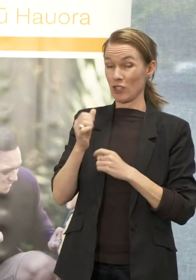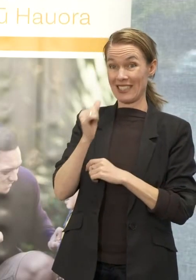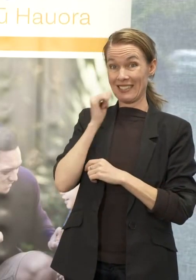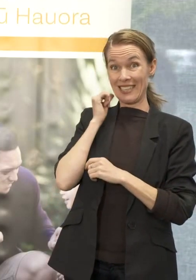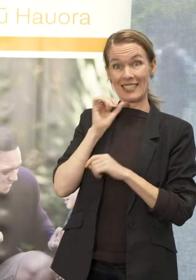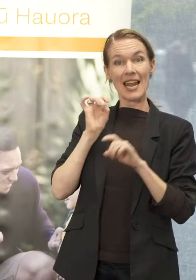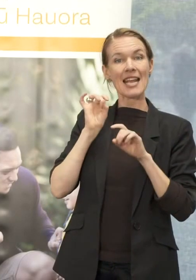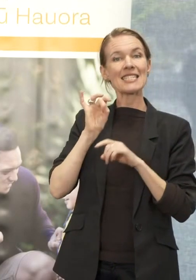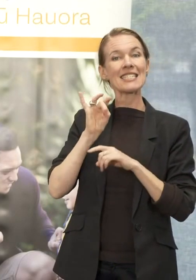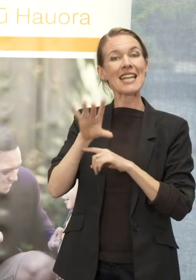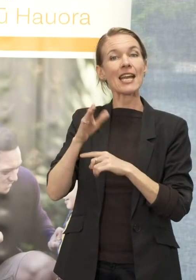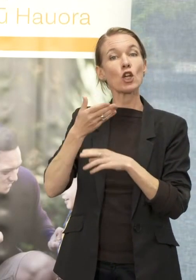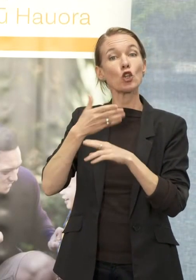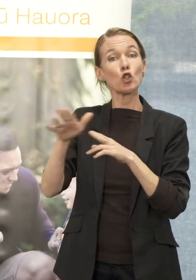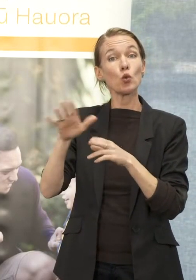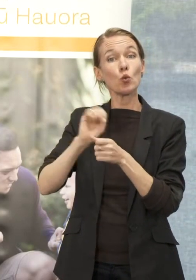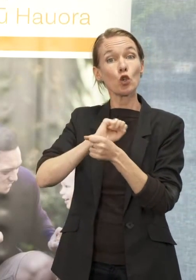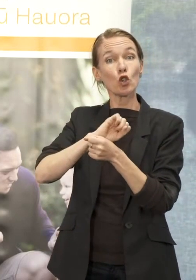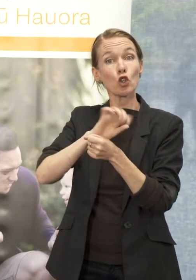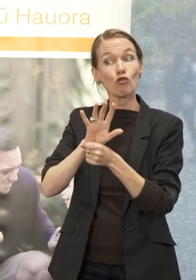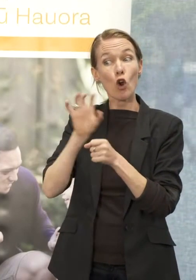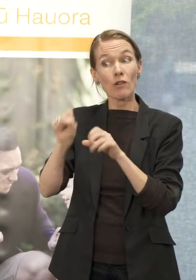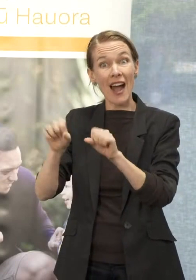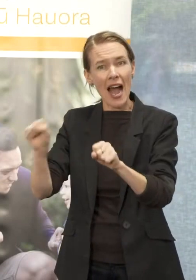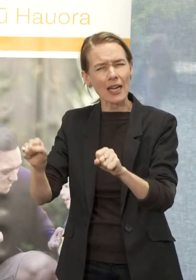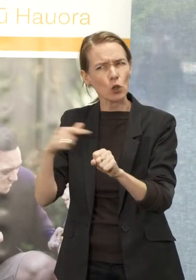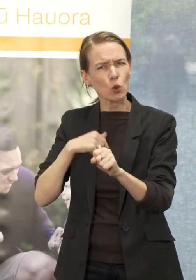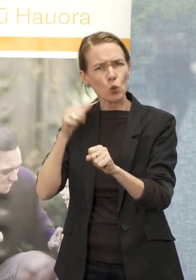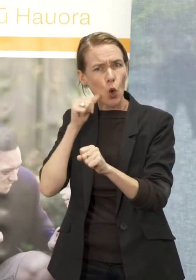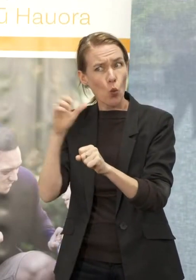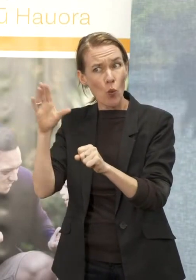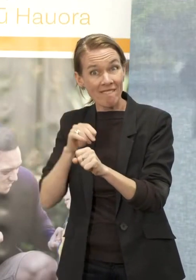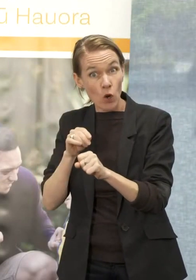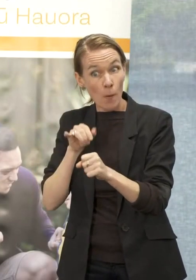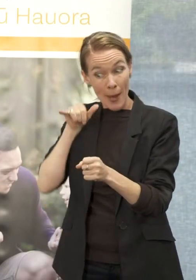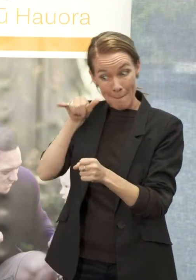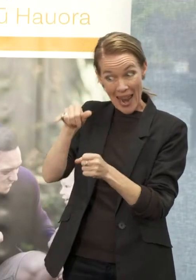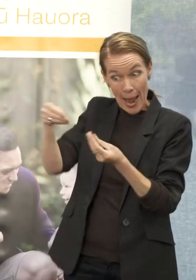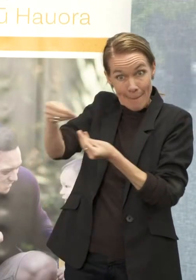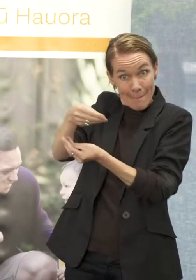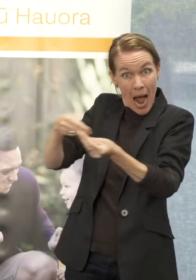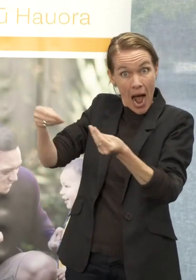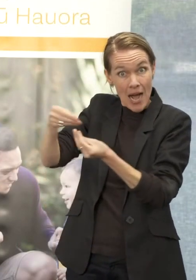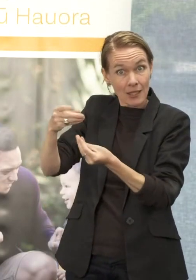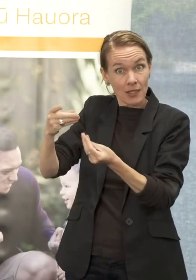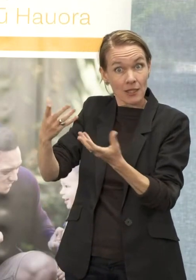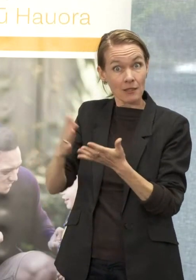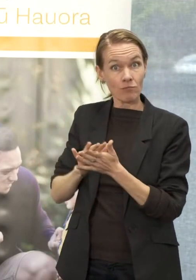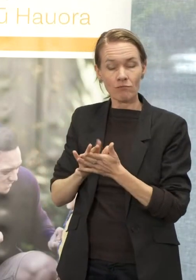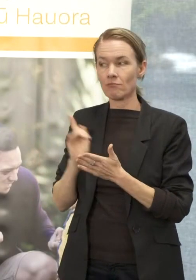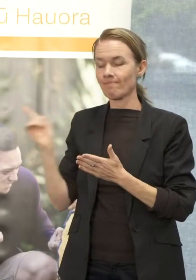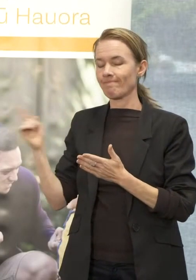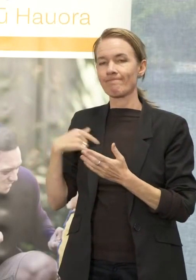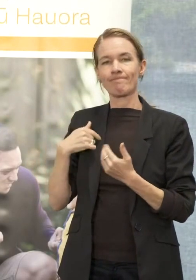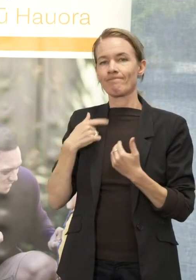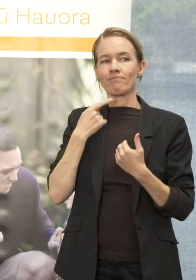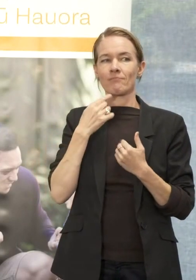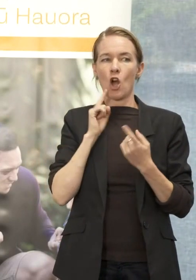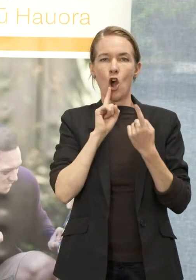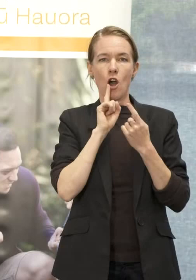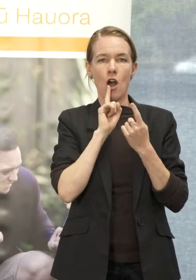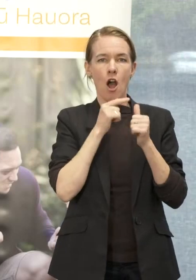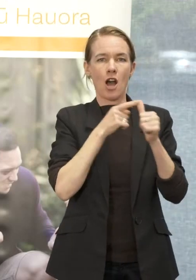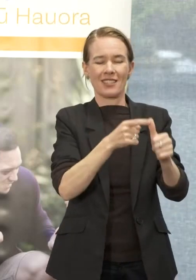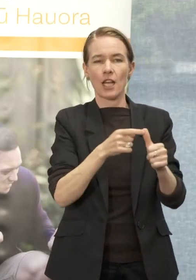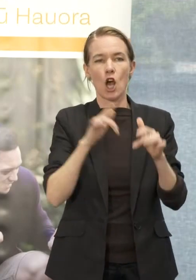the plane or whether they had it before their departure? We haven't yet got the genomic sequencing from the cases